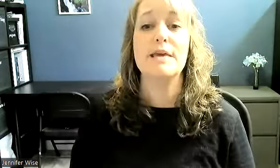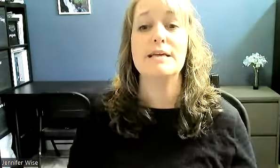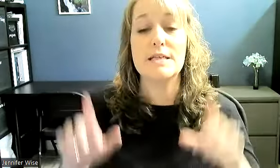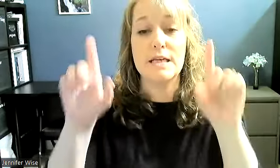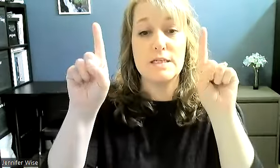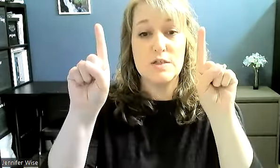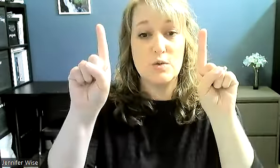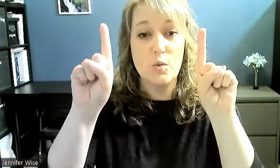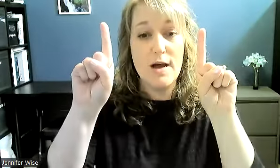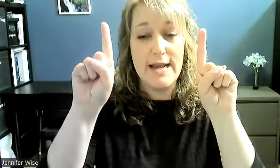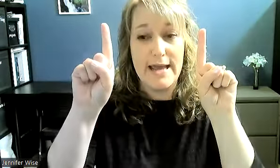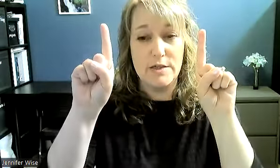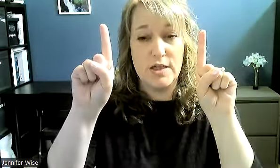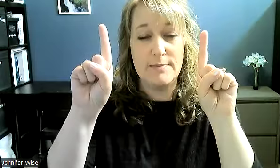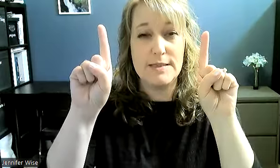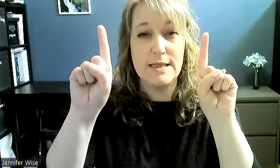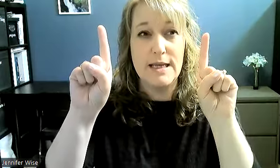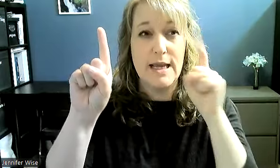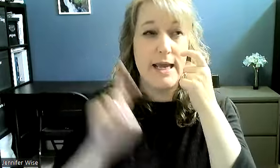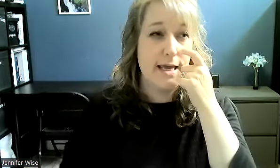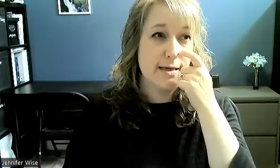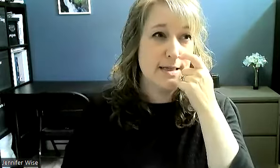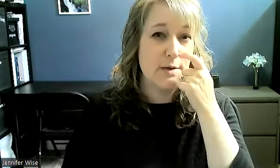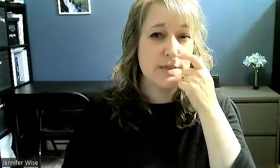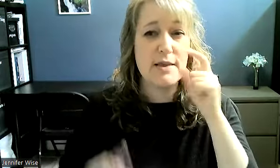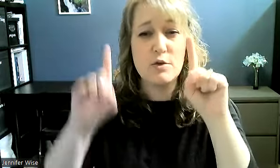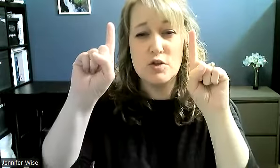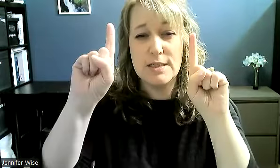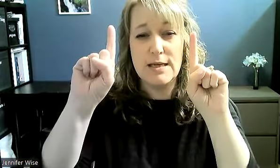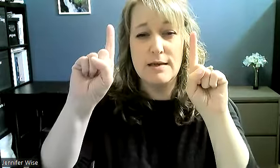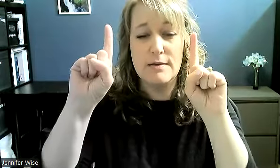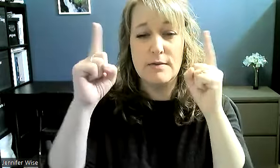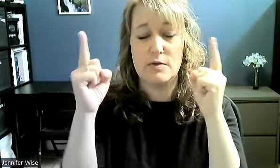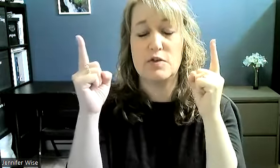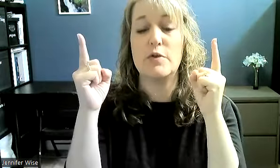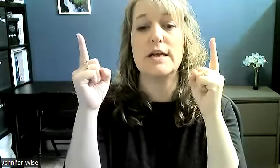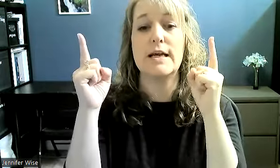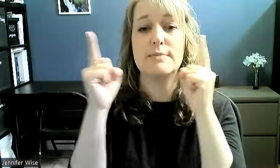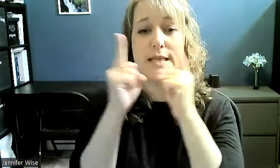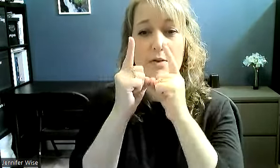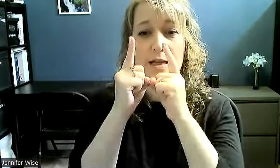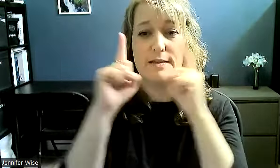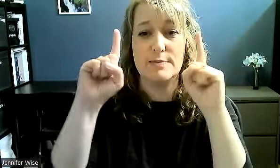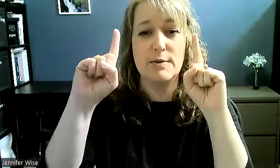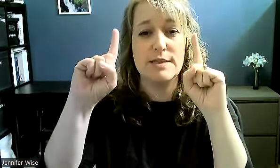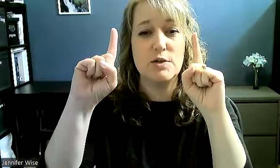Meet is to 1 hand shapes. And I will say that usually, so they're going to come together like this, but I will say